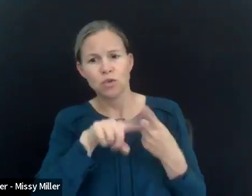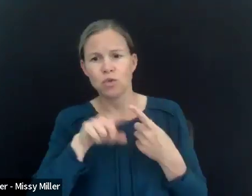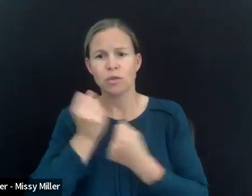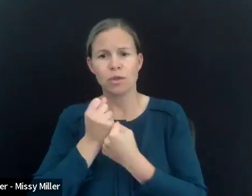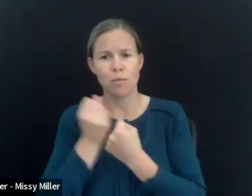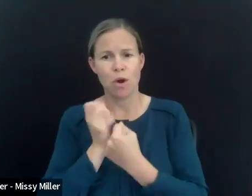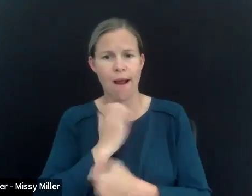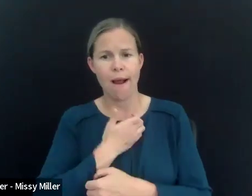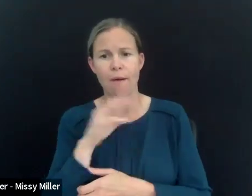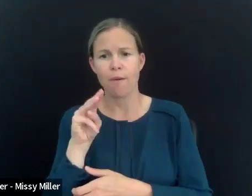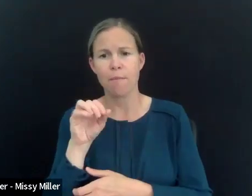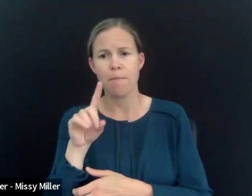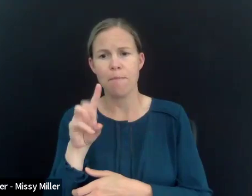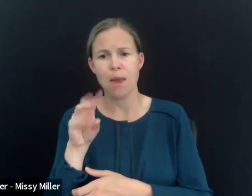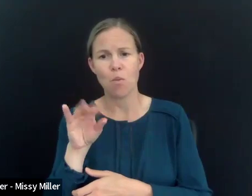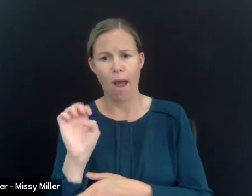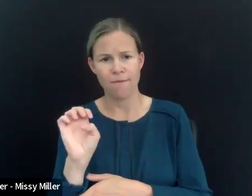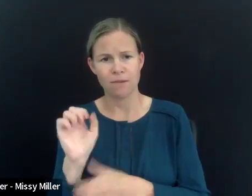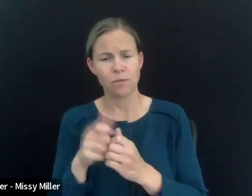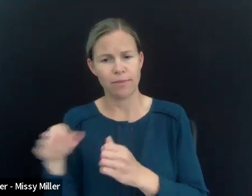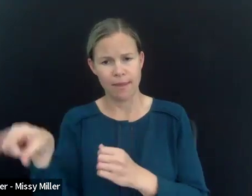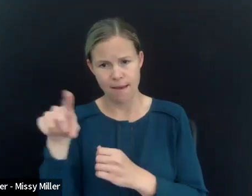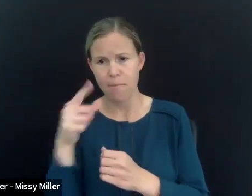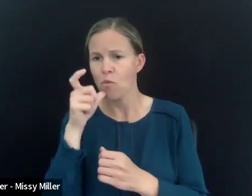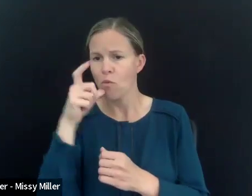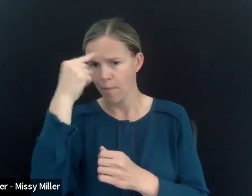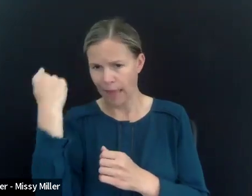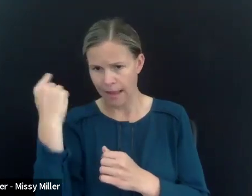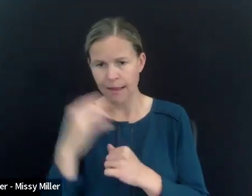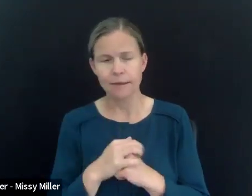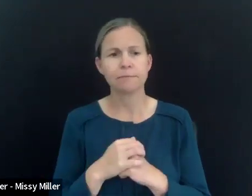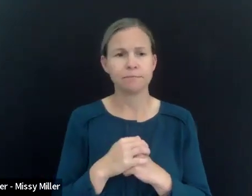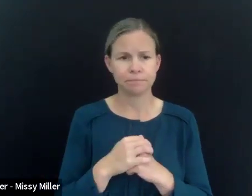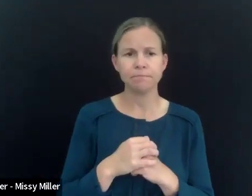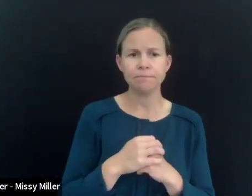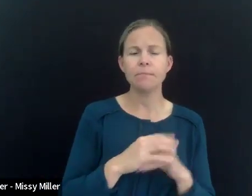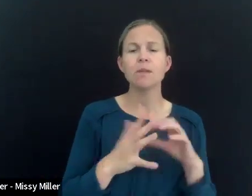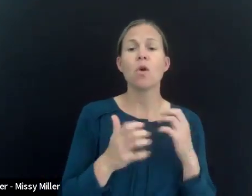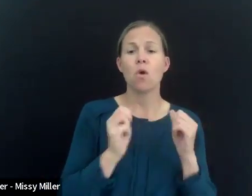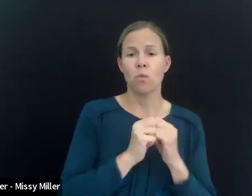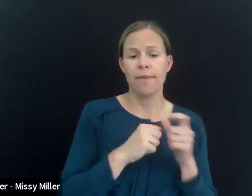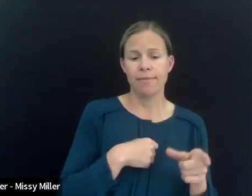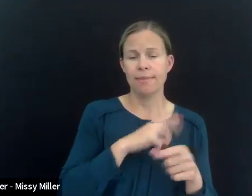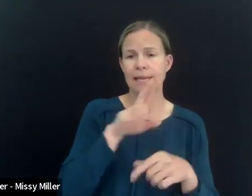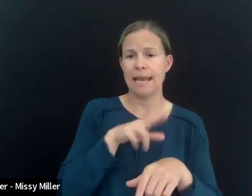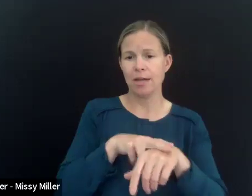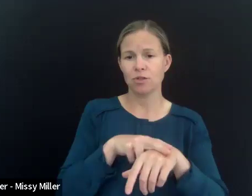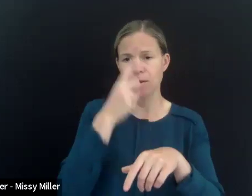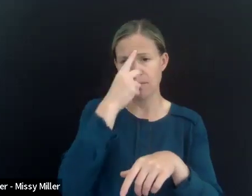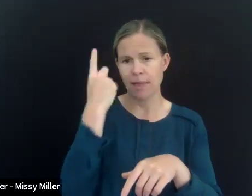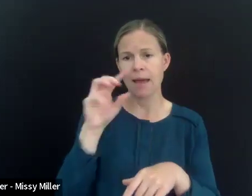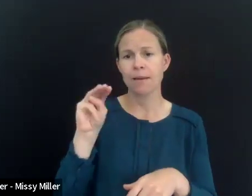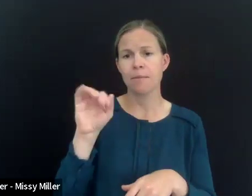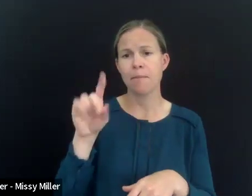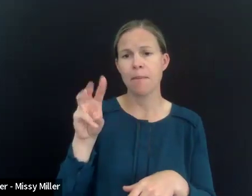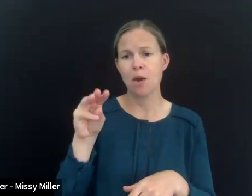such as the Black Midwives Day, in collaboration with the National Black Midwives Alliance and